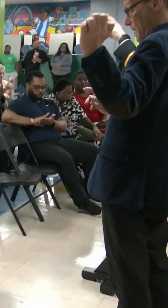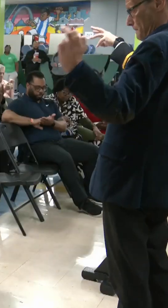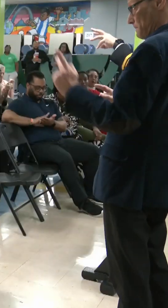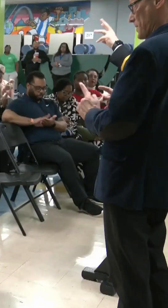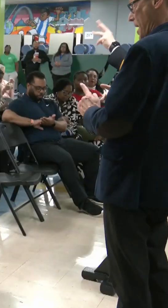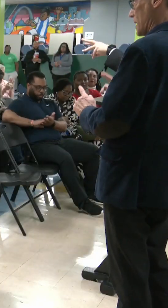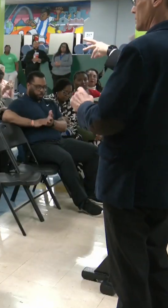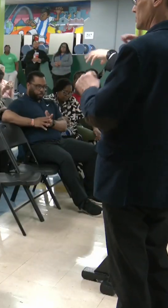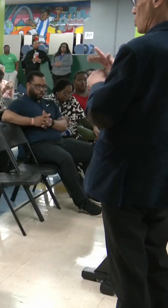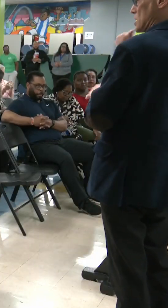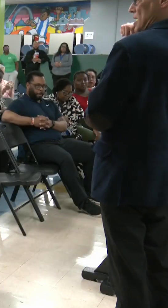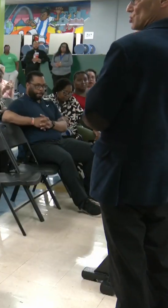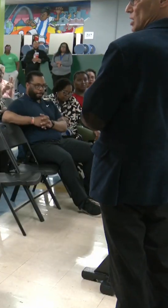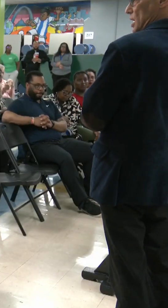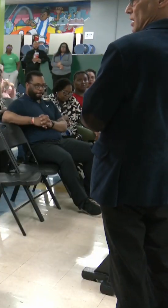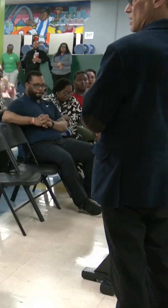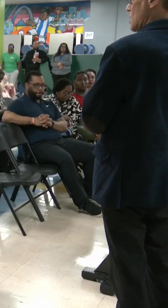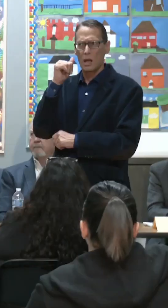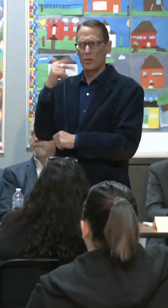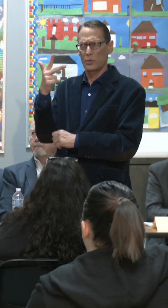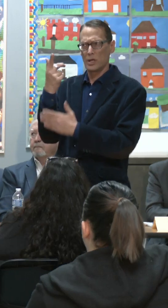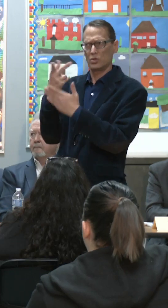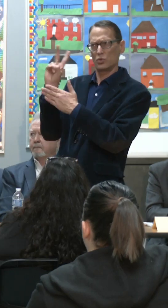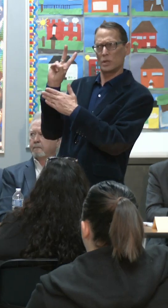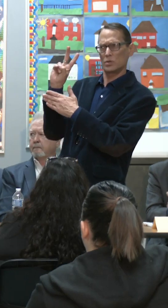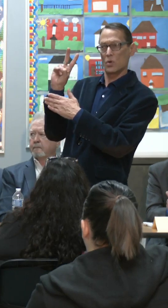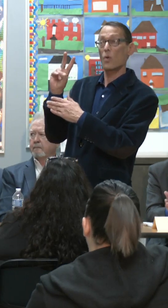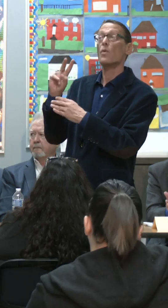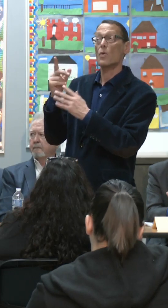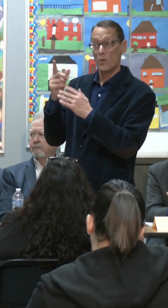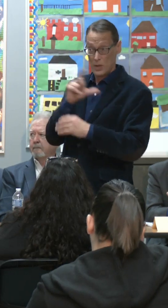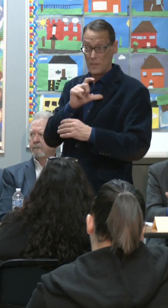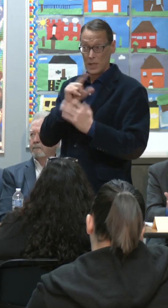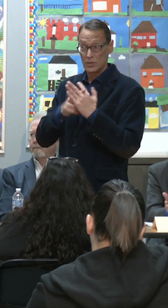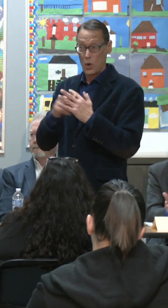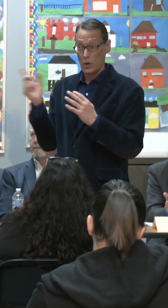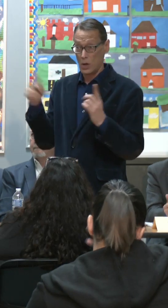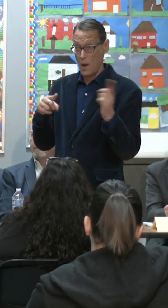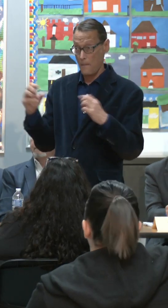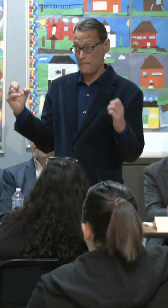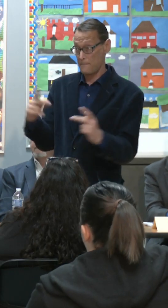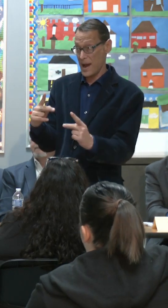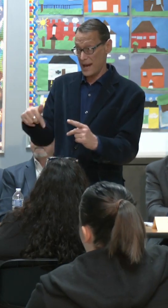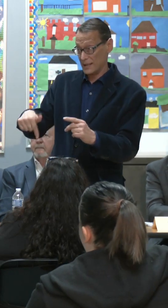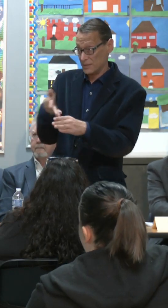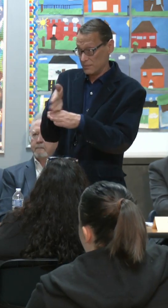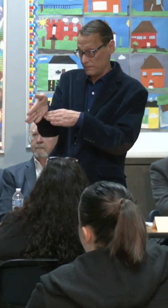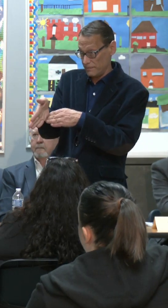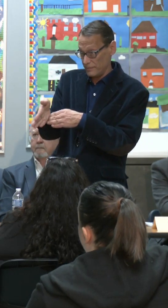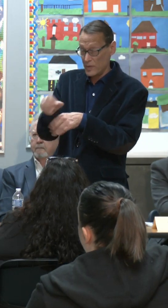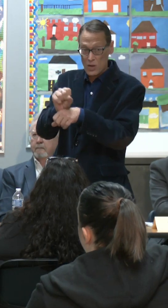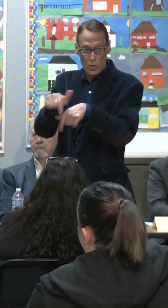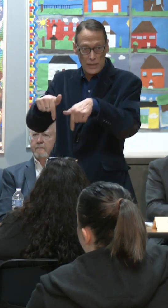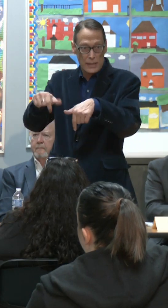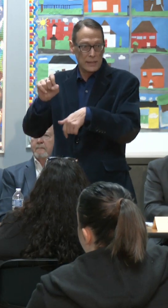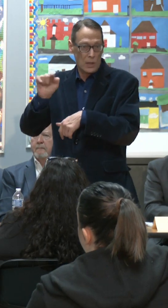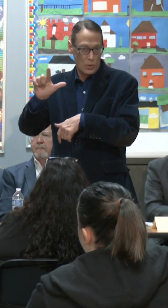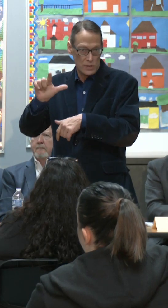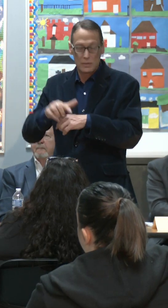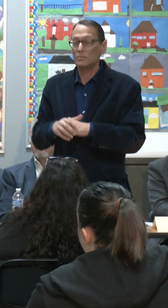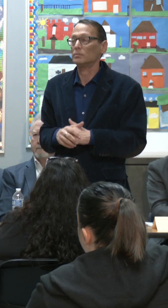people's constitutional rights. But at the same time, when you talk about shot spotting, you talk about license plate reading, you talk about